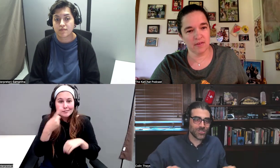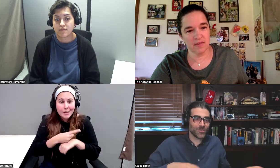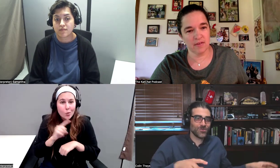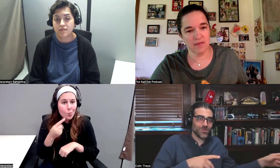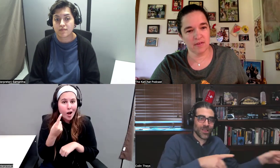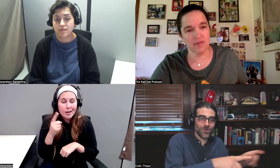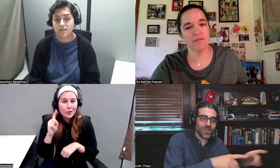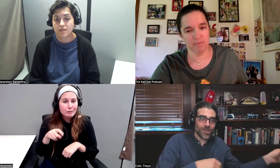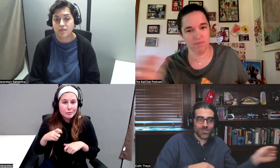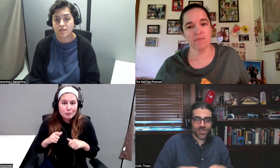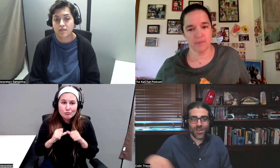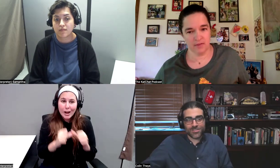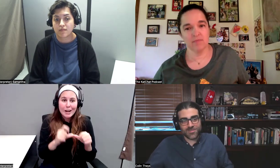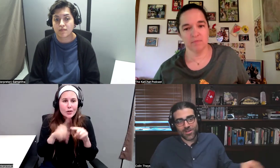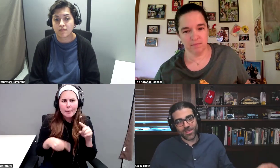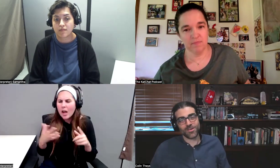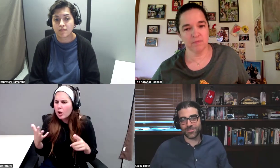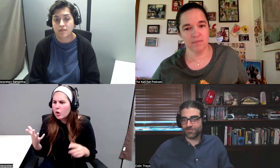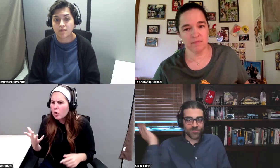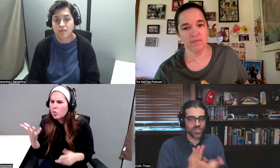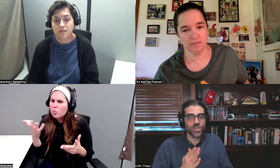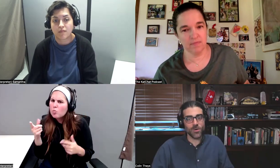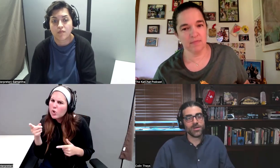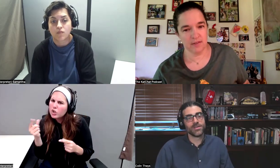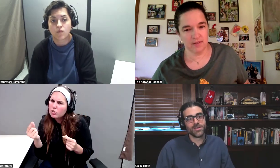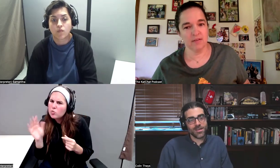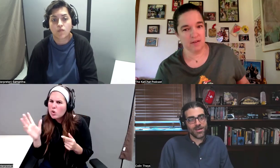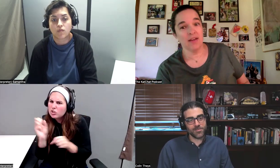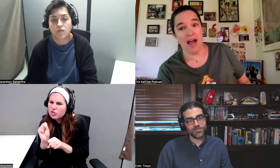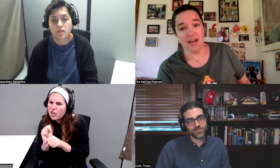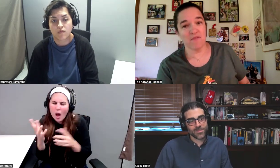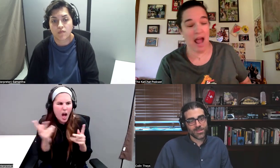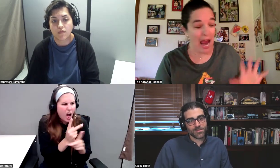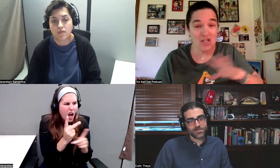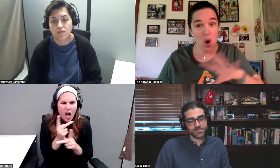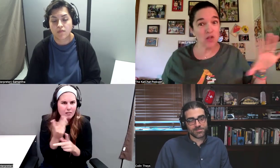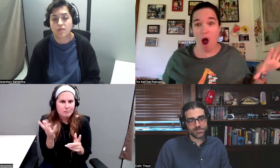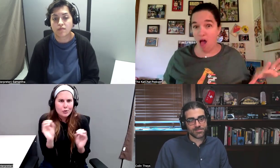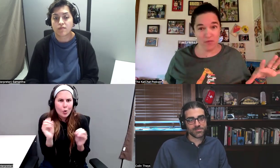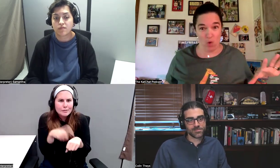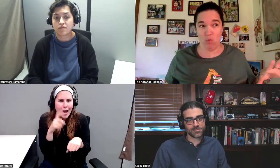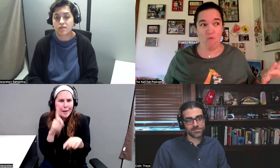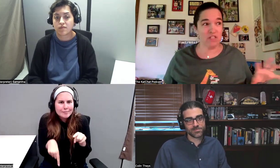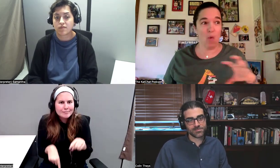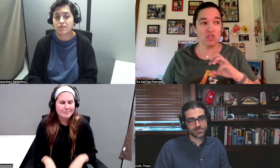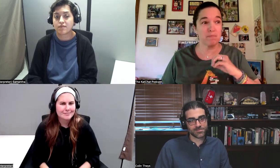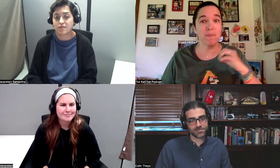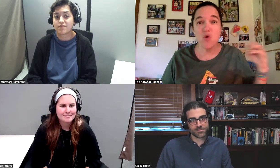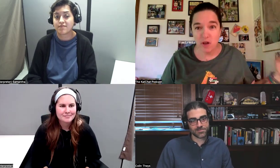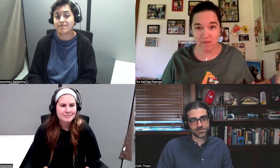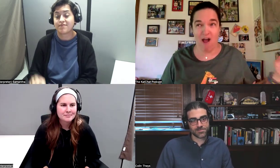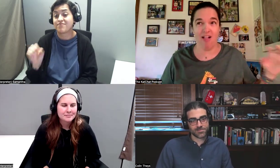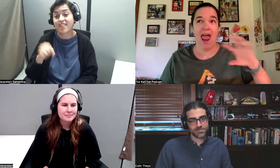Like who carries the cards from here to there? You just go. Yeah, definitely. I enjoyed all of those movies. They were